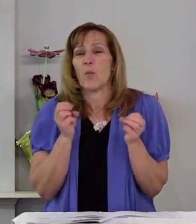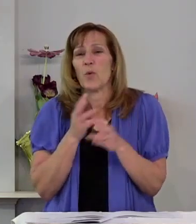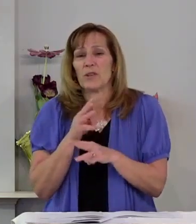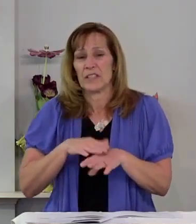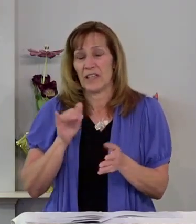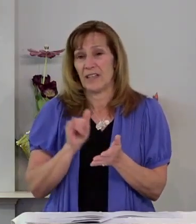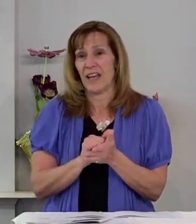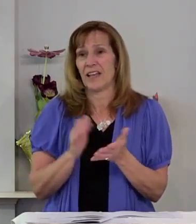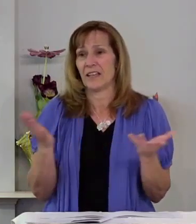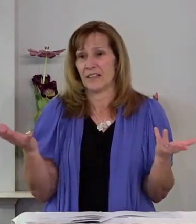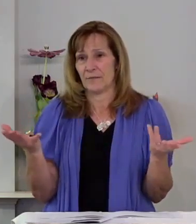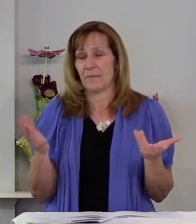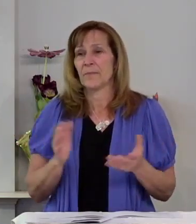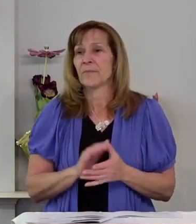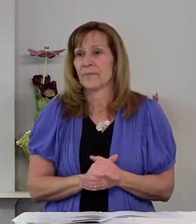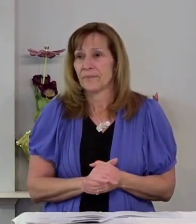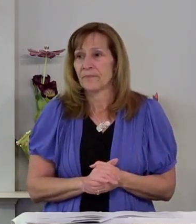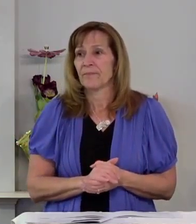worse.